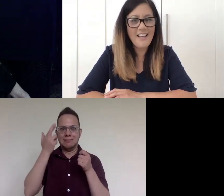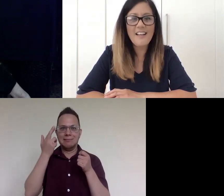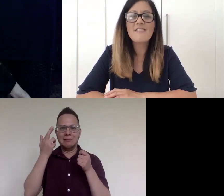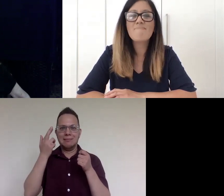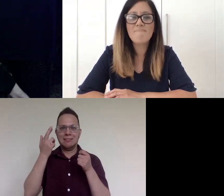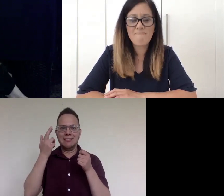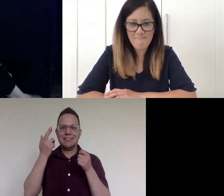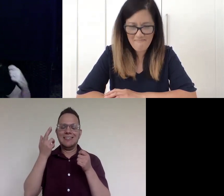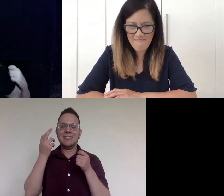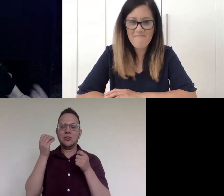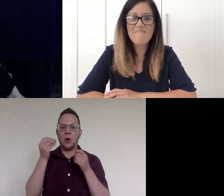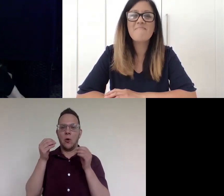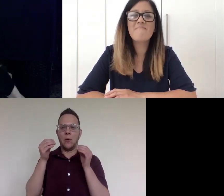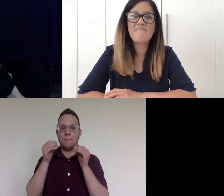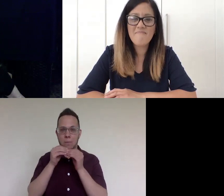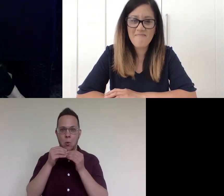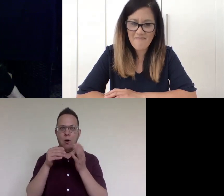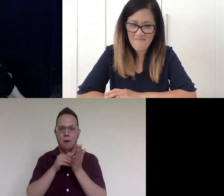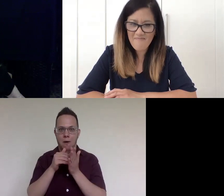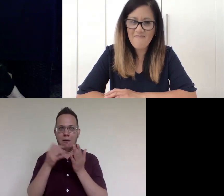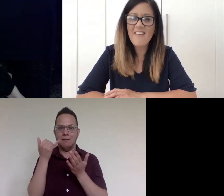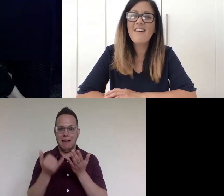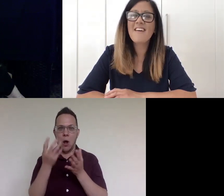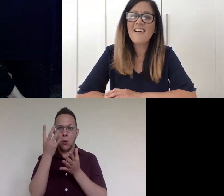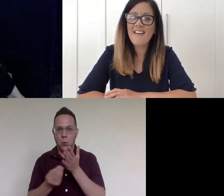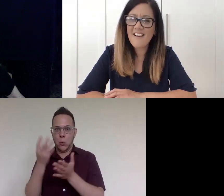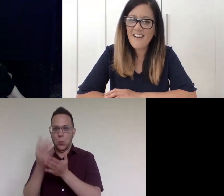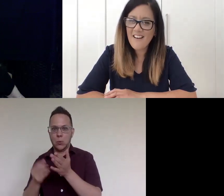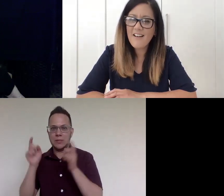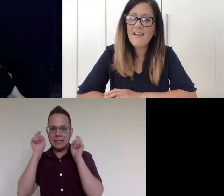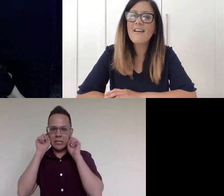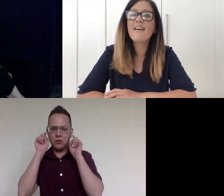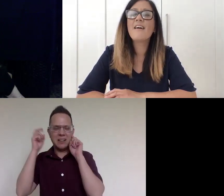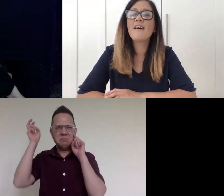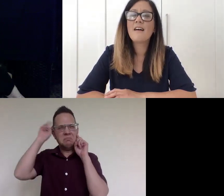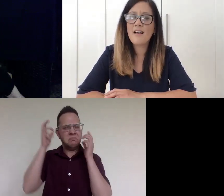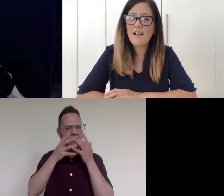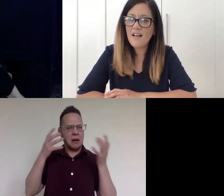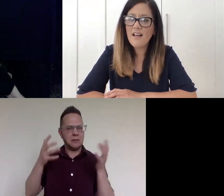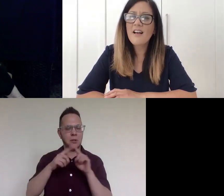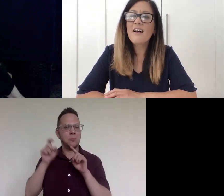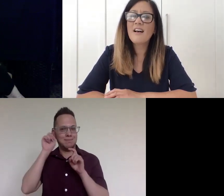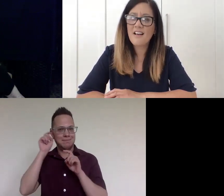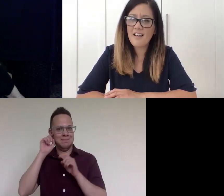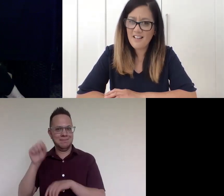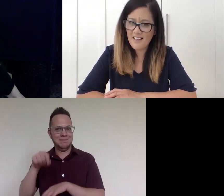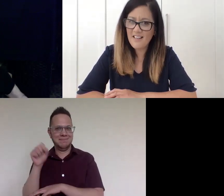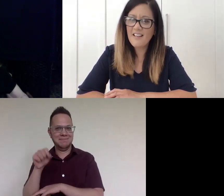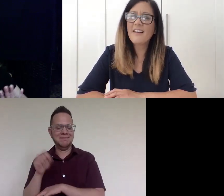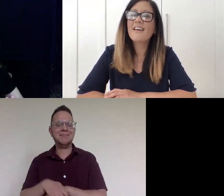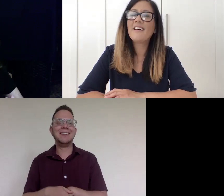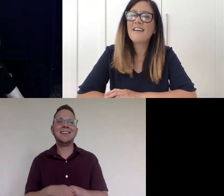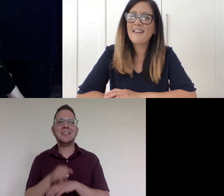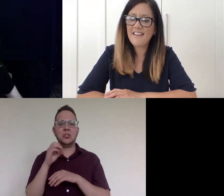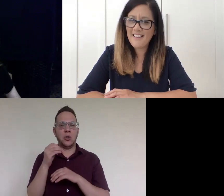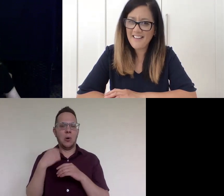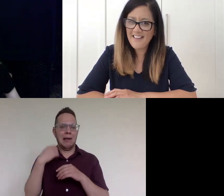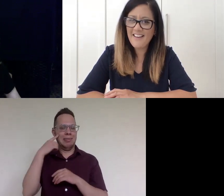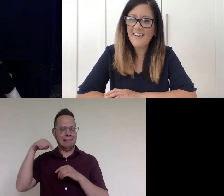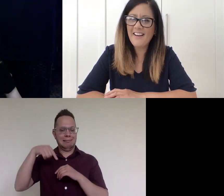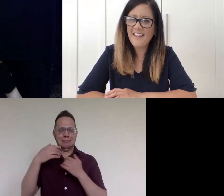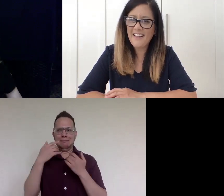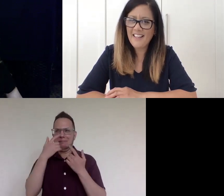And actually, sometimes your hearing aids fall out. So you're missing a lot of information and don't realize it. So